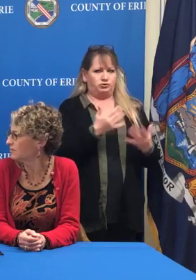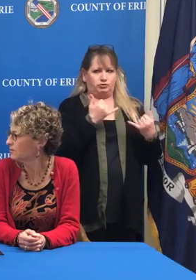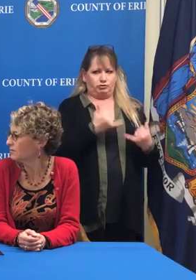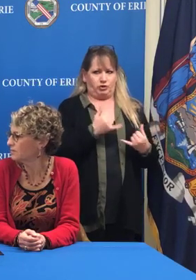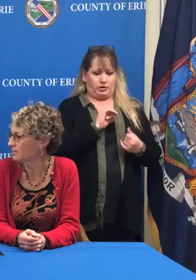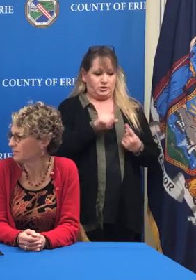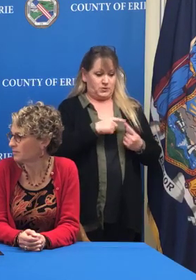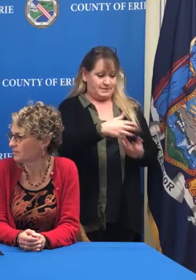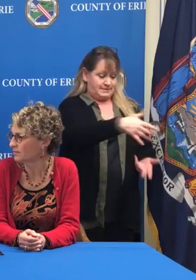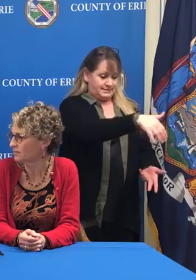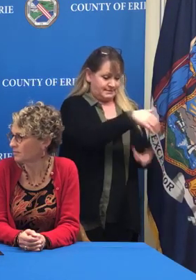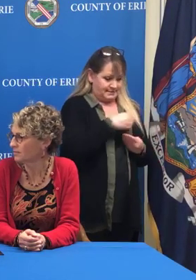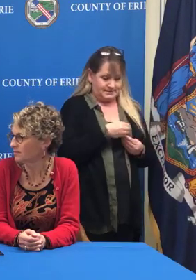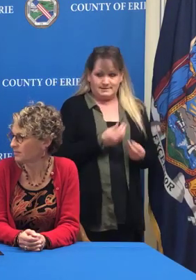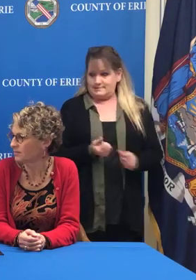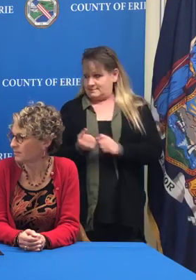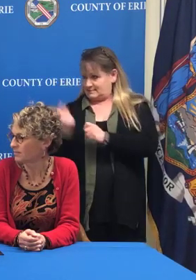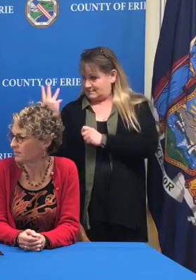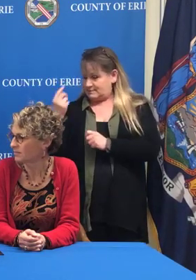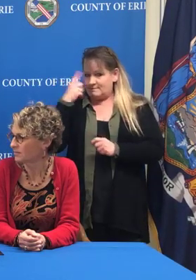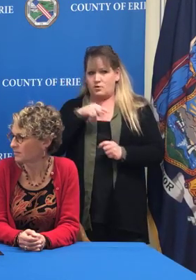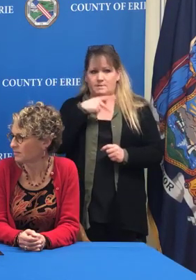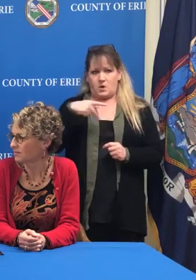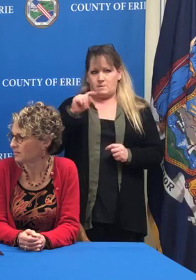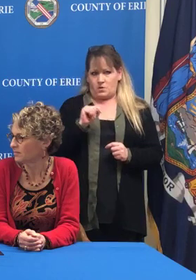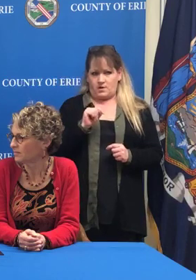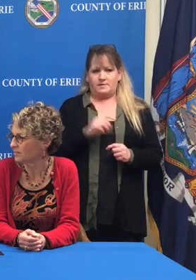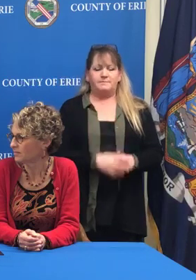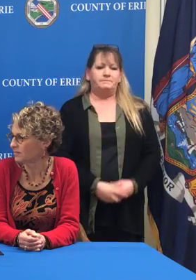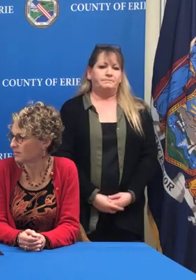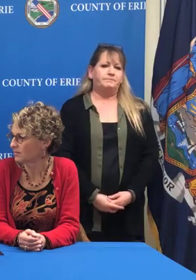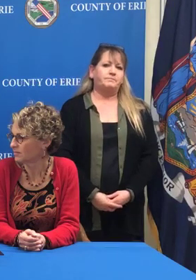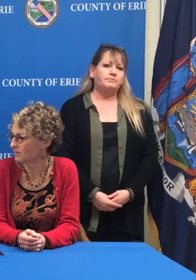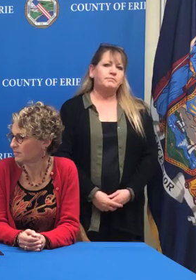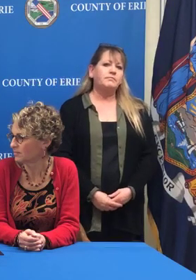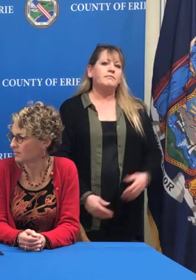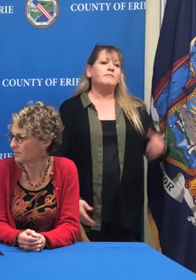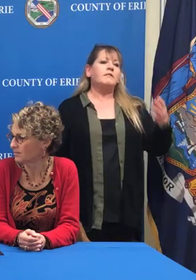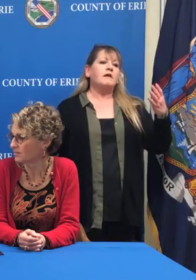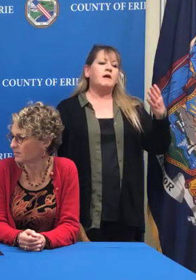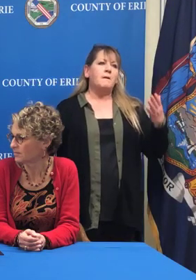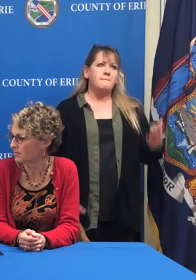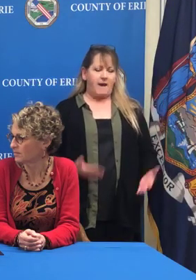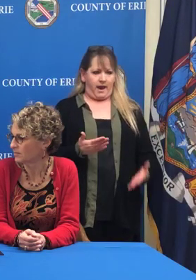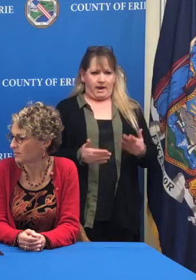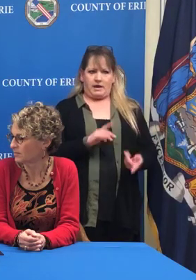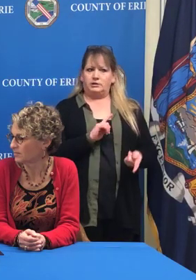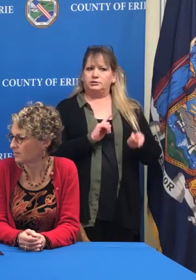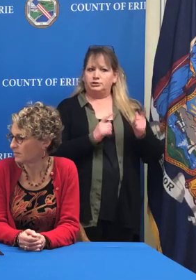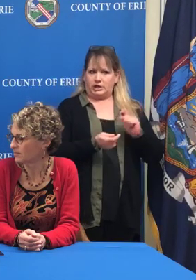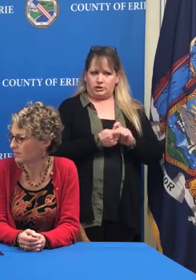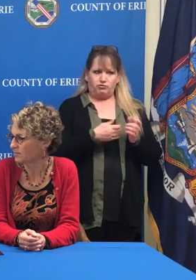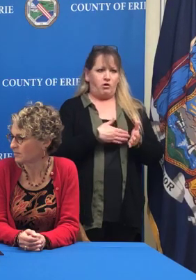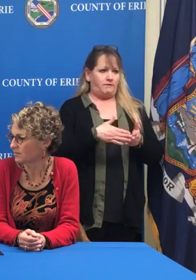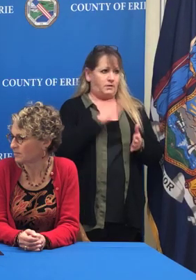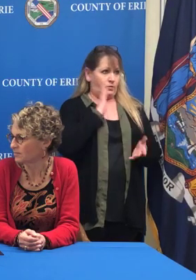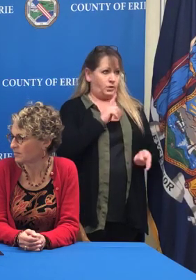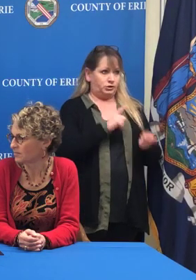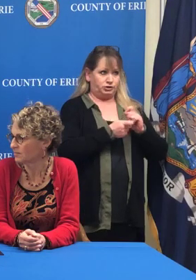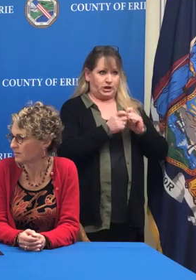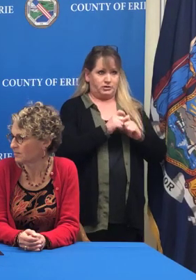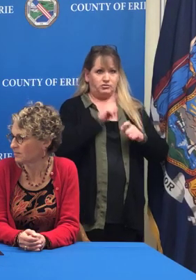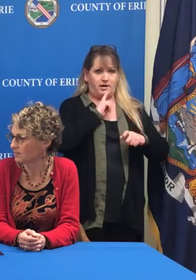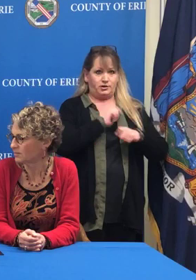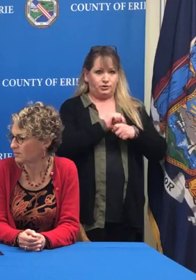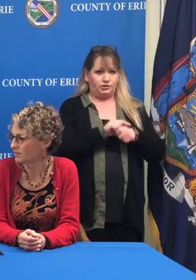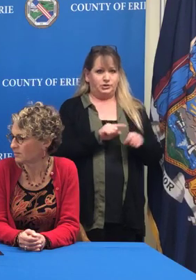that it was put on the PowerPoint and the information we've provided. It may change, and often does change, while we're actually in the